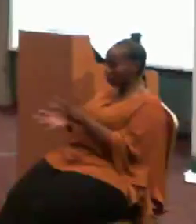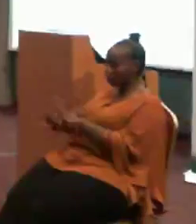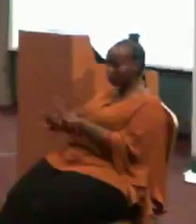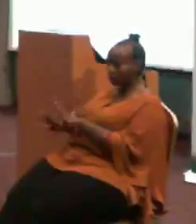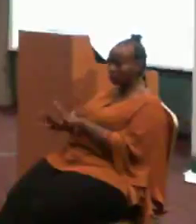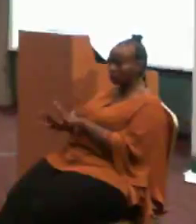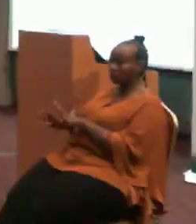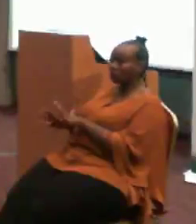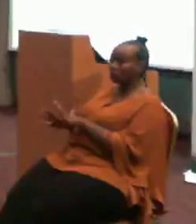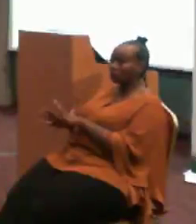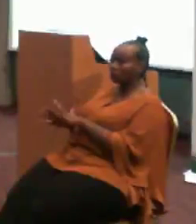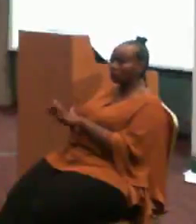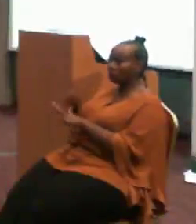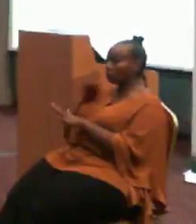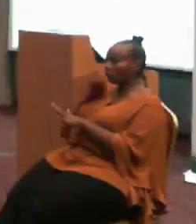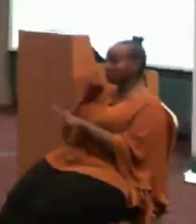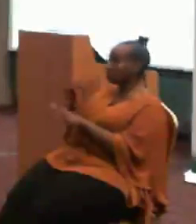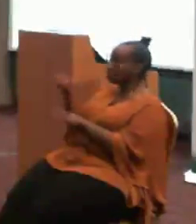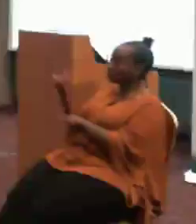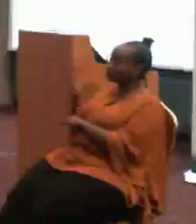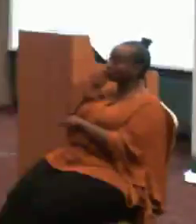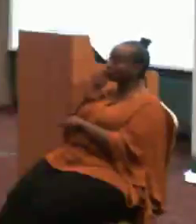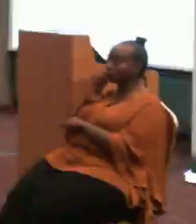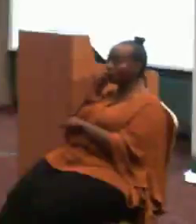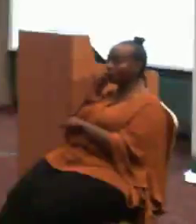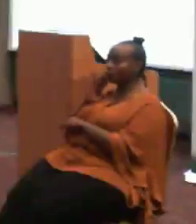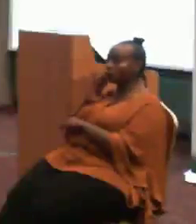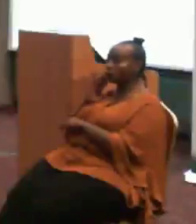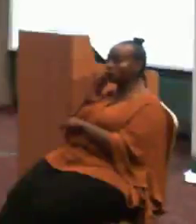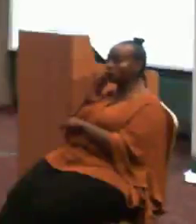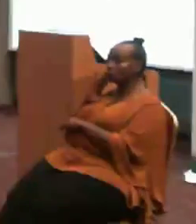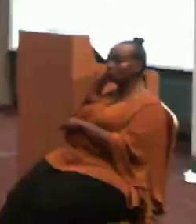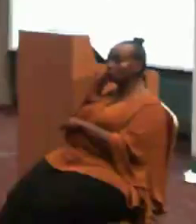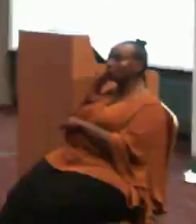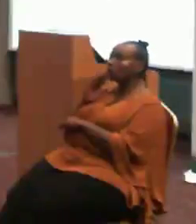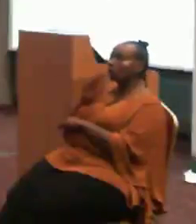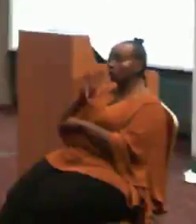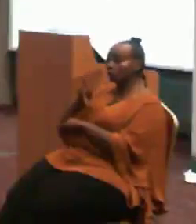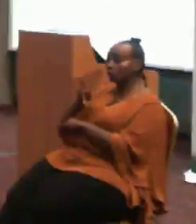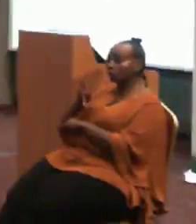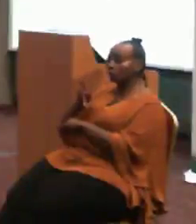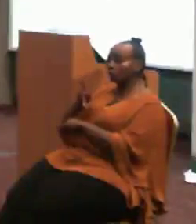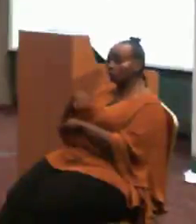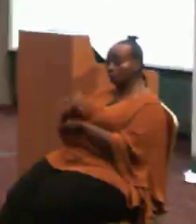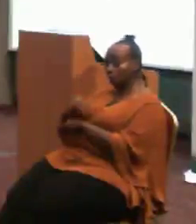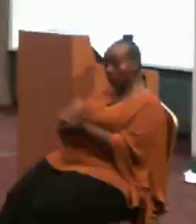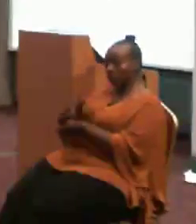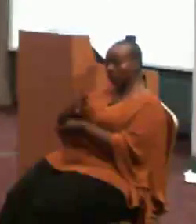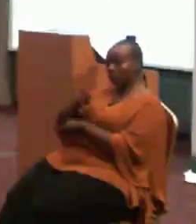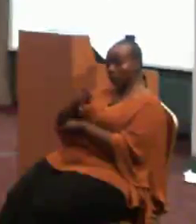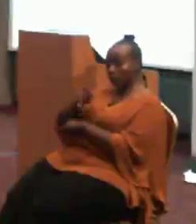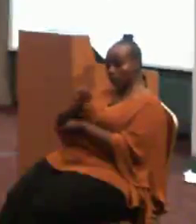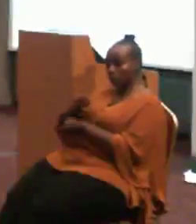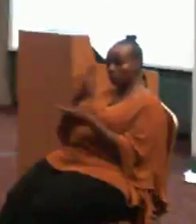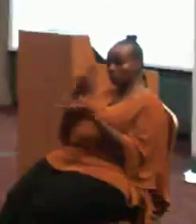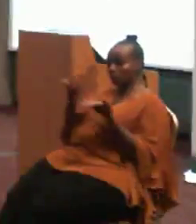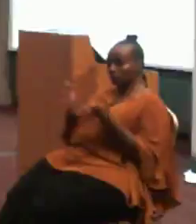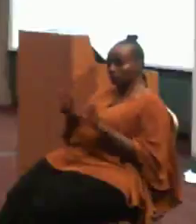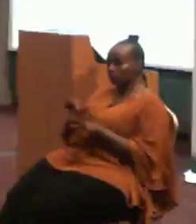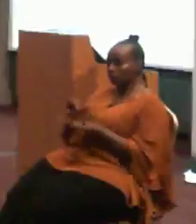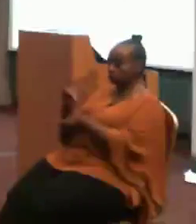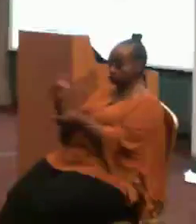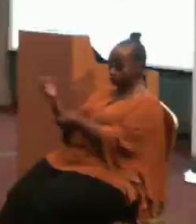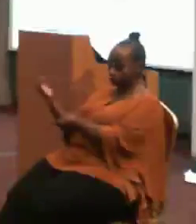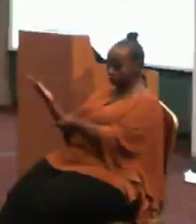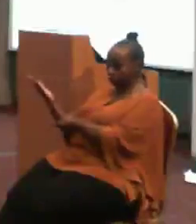when they will provide each of that information. It was quite detailed in PD, and we also have additional ones